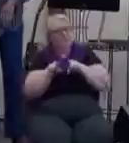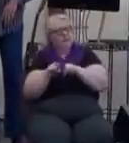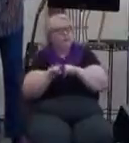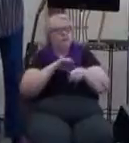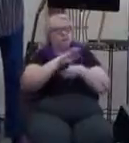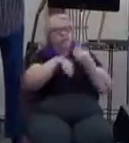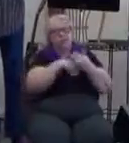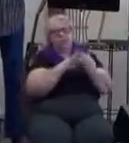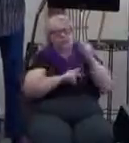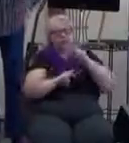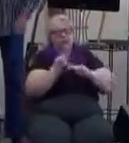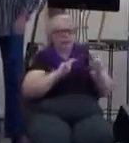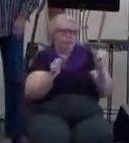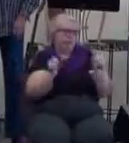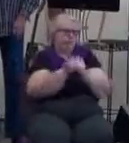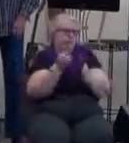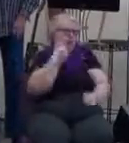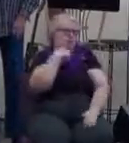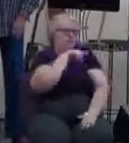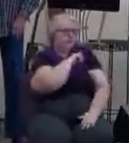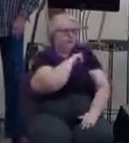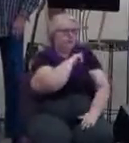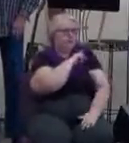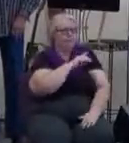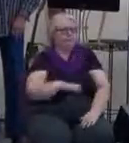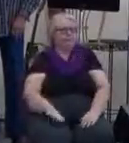on our right or our left.